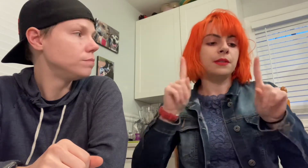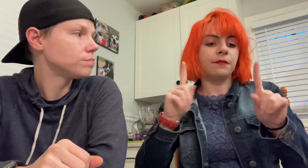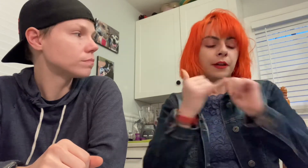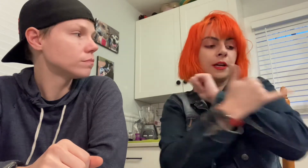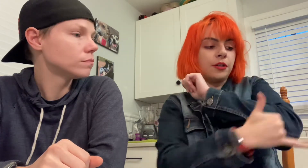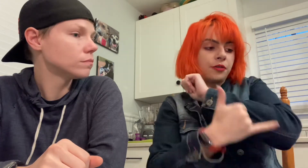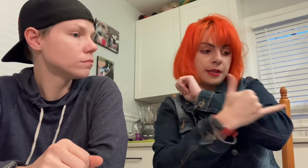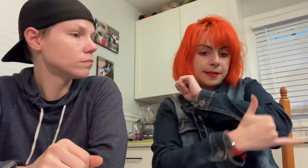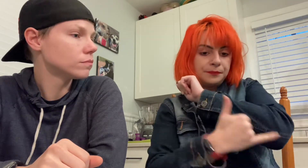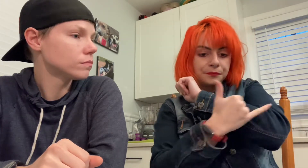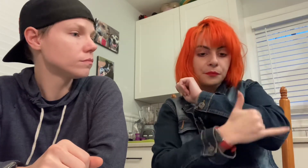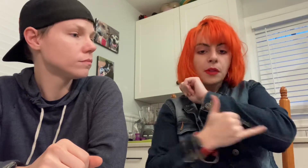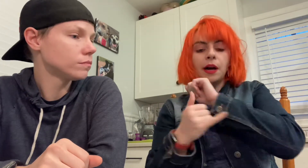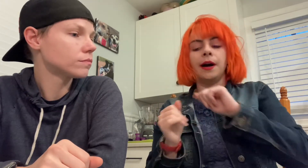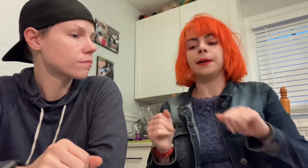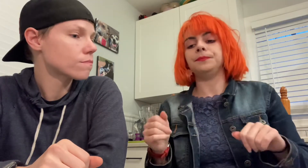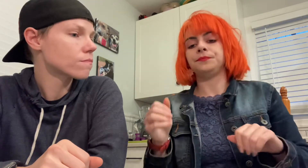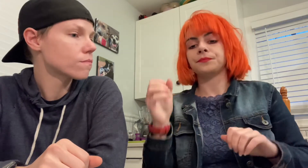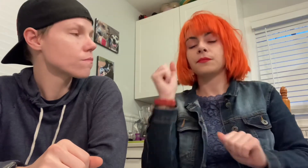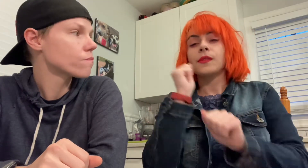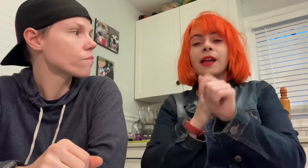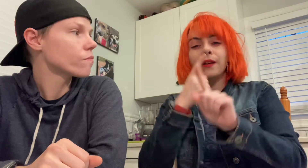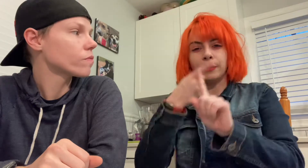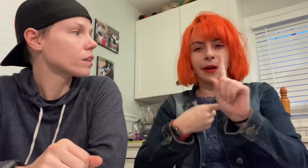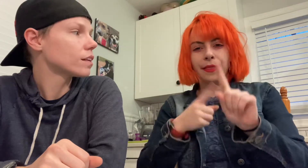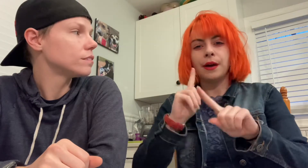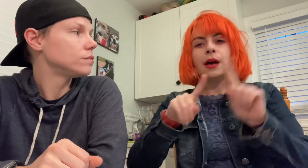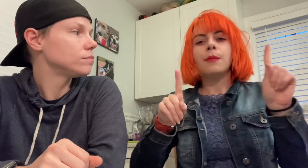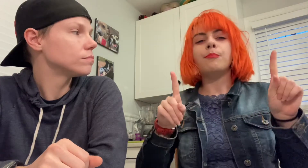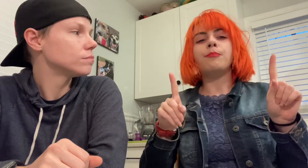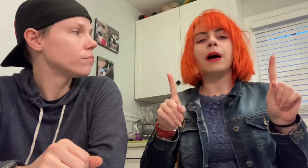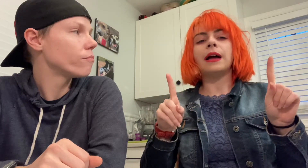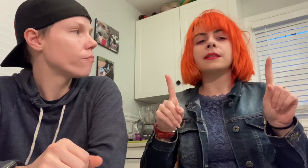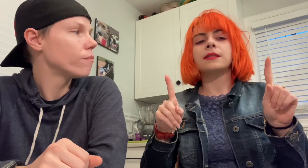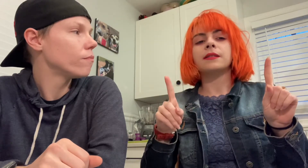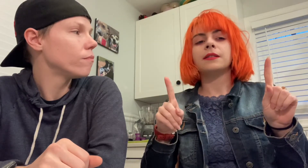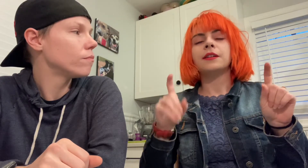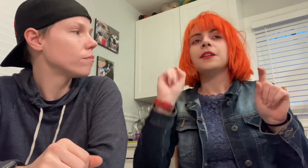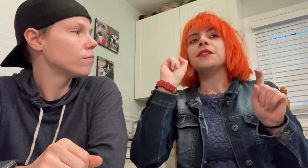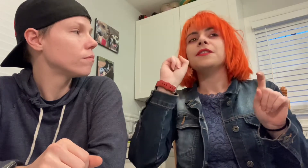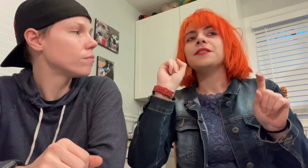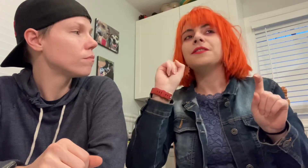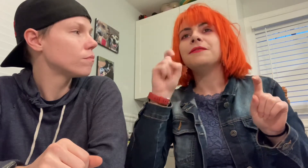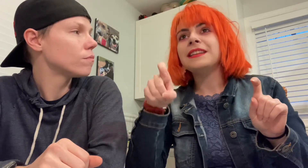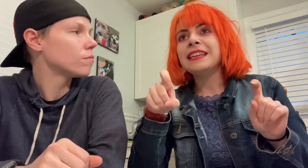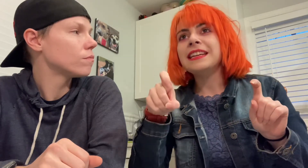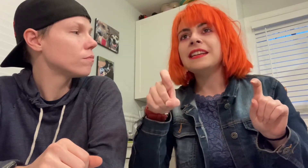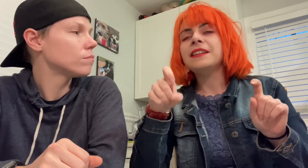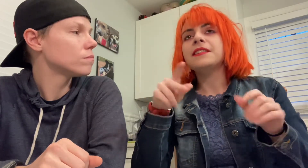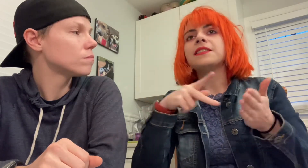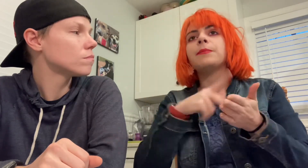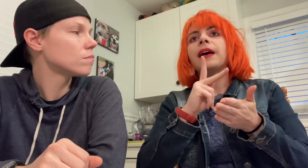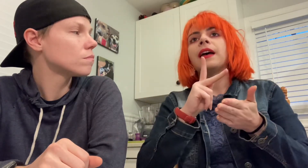different countries every month, but you need to pay